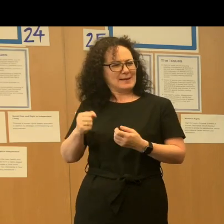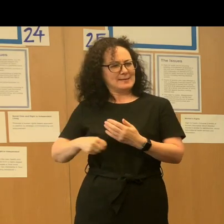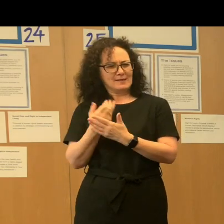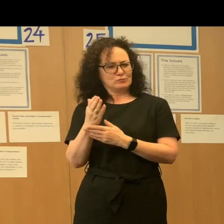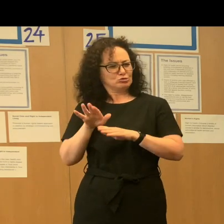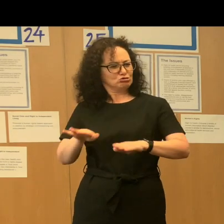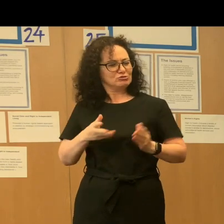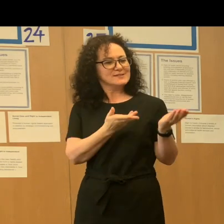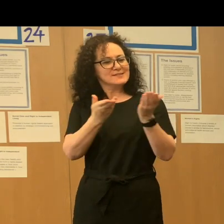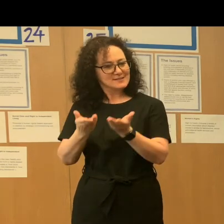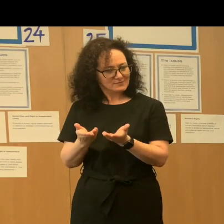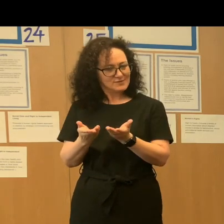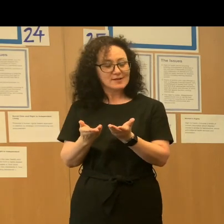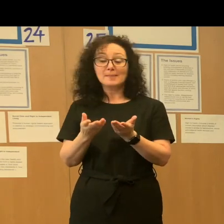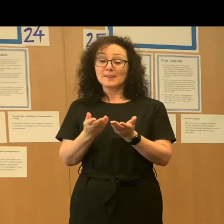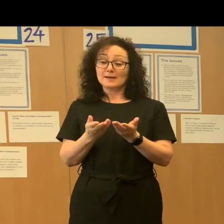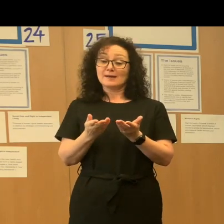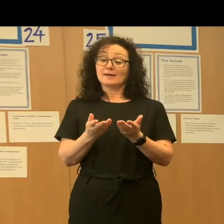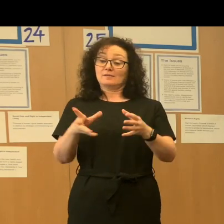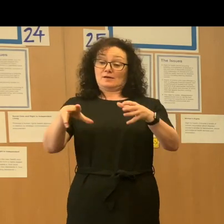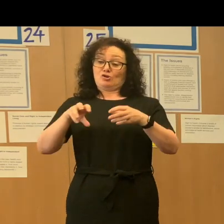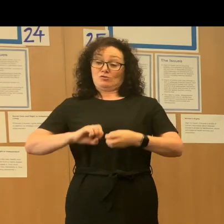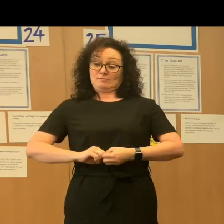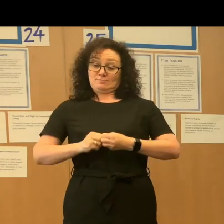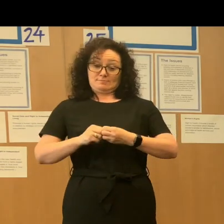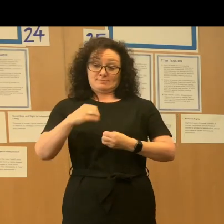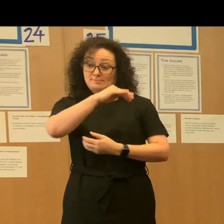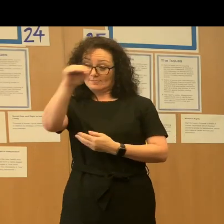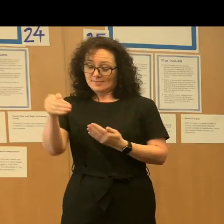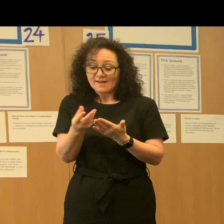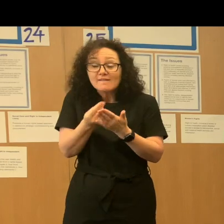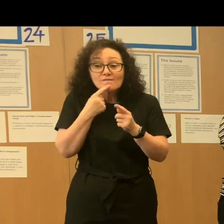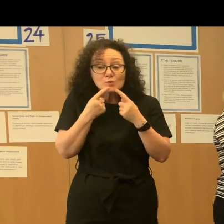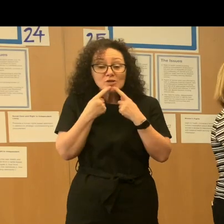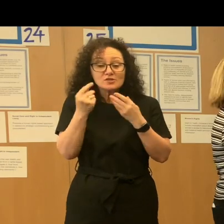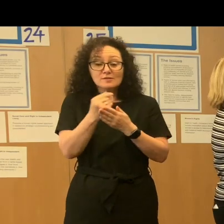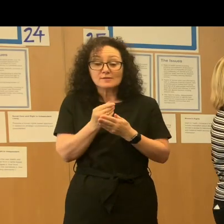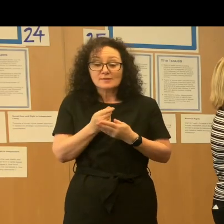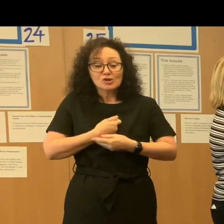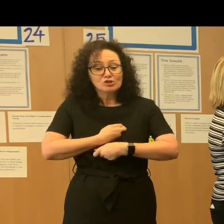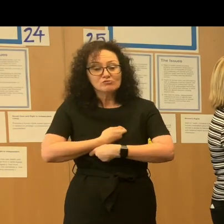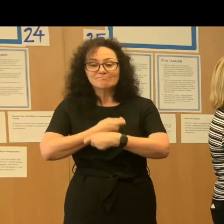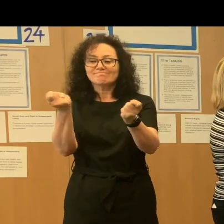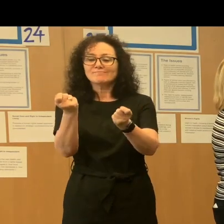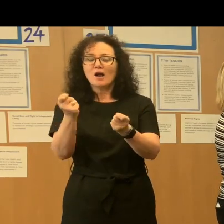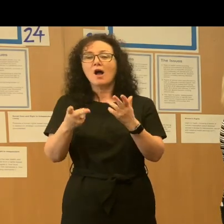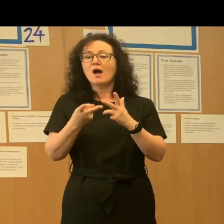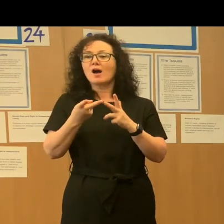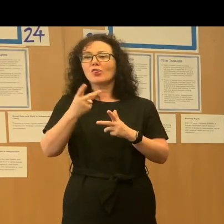from developing that model was then packaged up and shared with local authorities across Scotland.